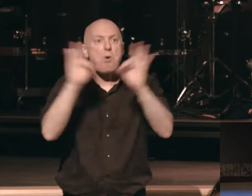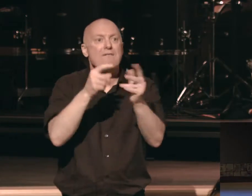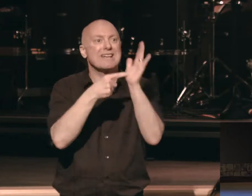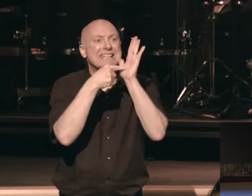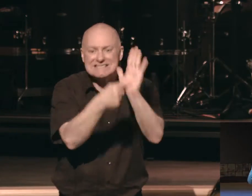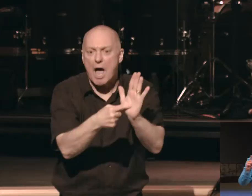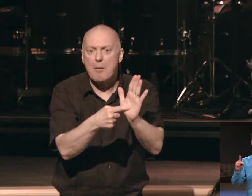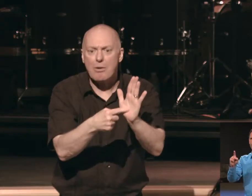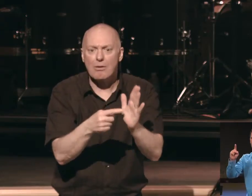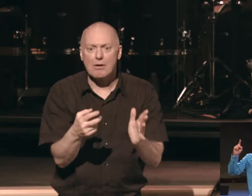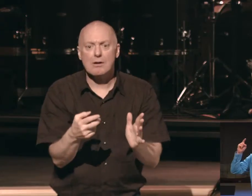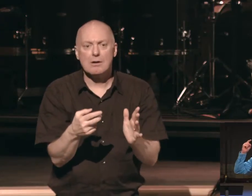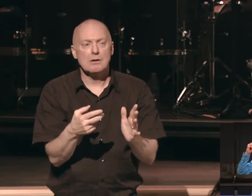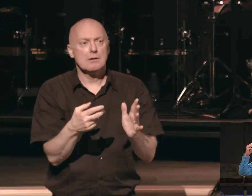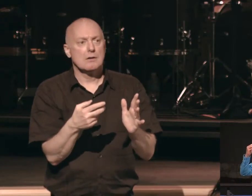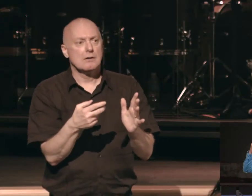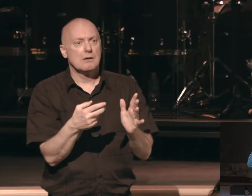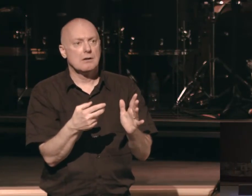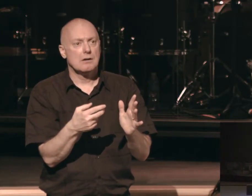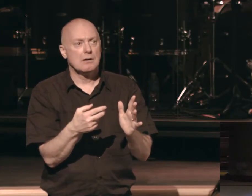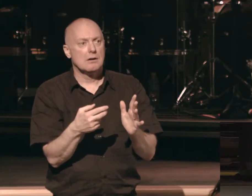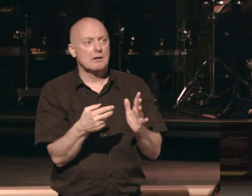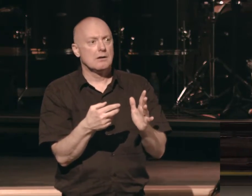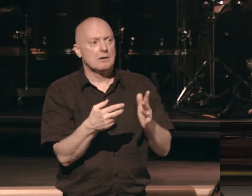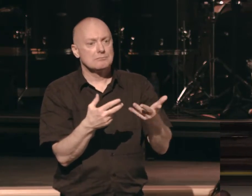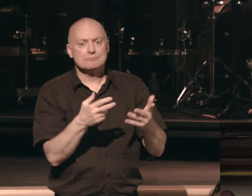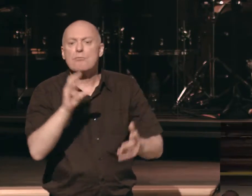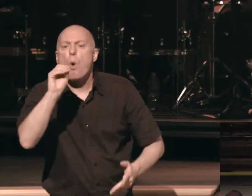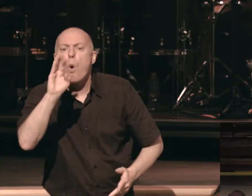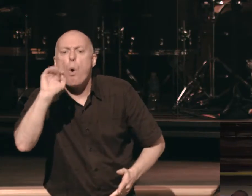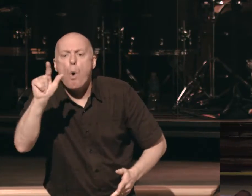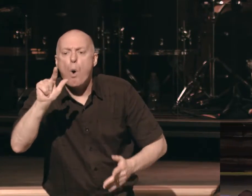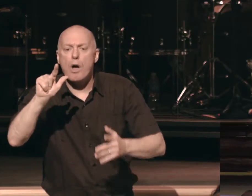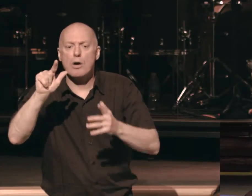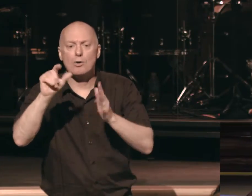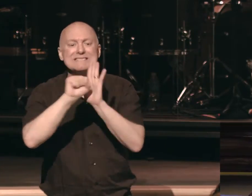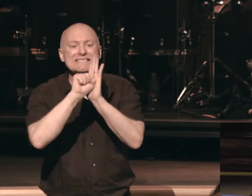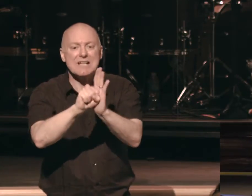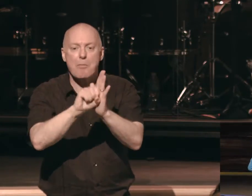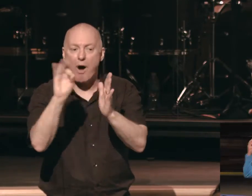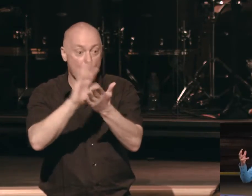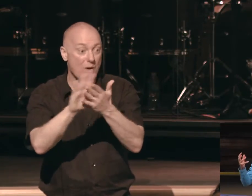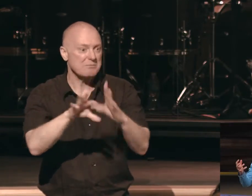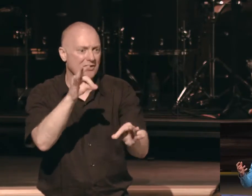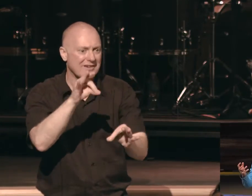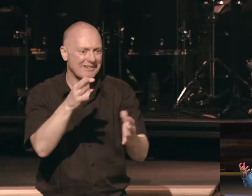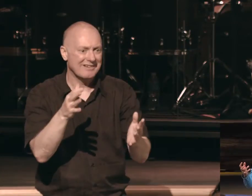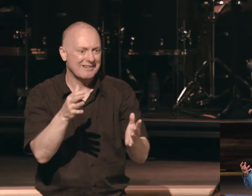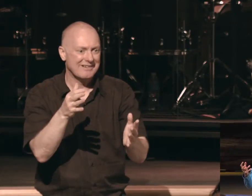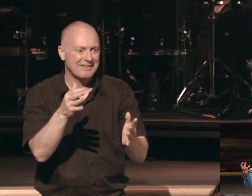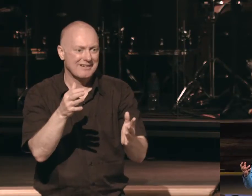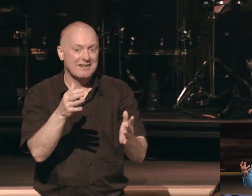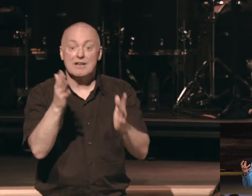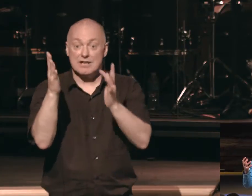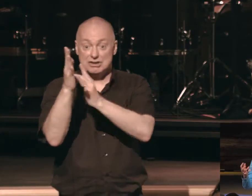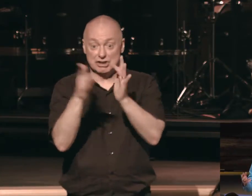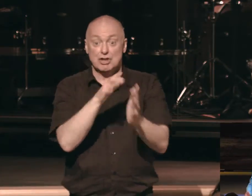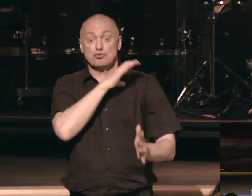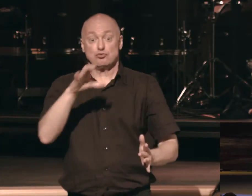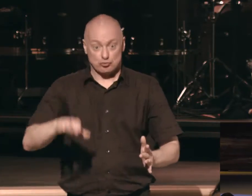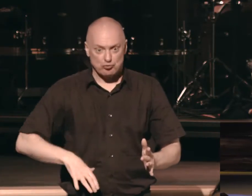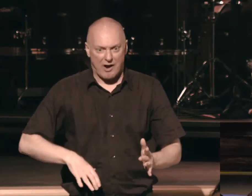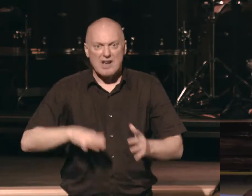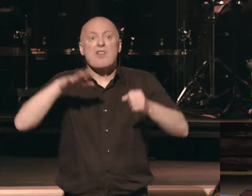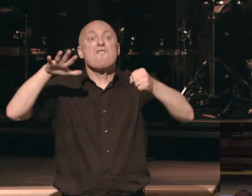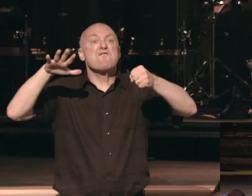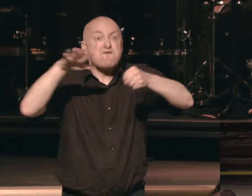example of the individual who had perfectly oil on his forehead. Oil, of course, symbolic of the Holy Spirit. Jesus